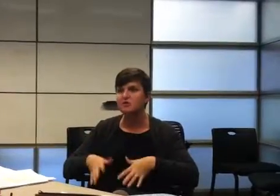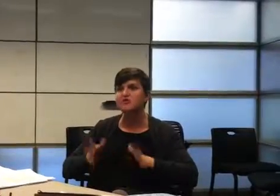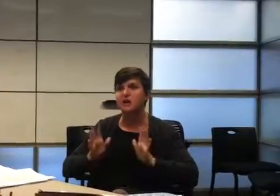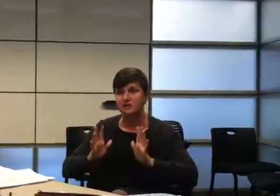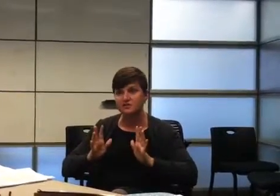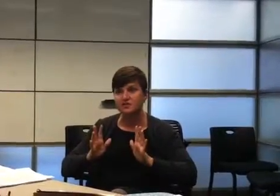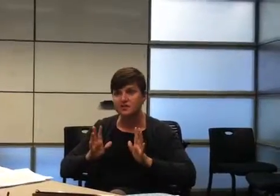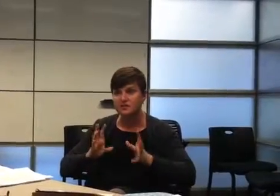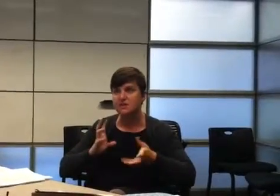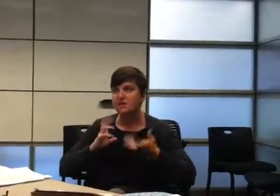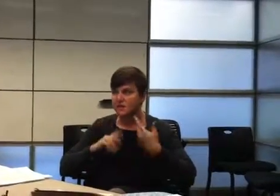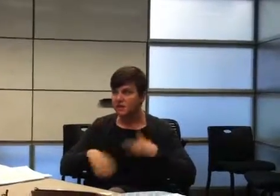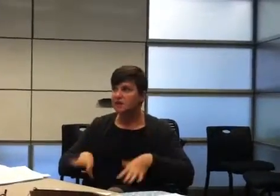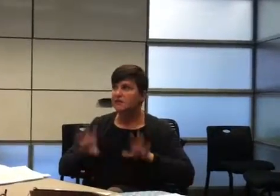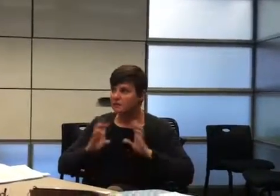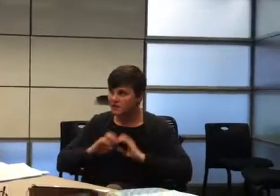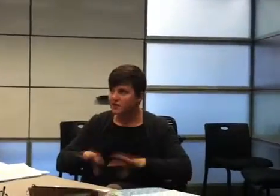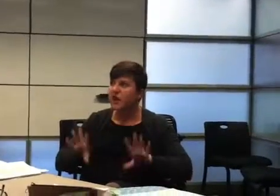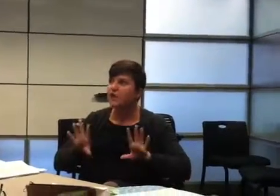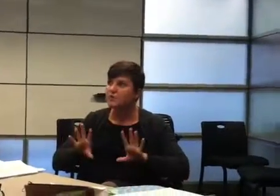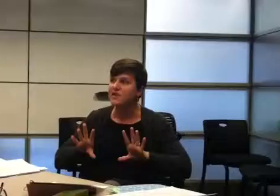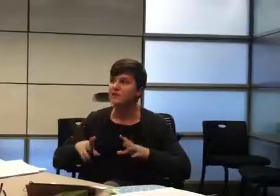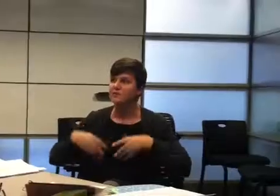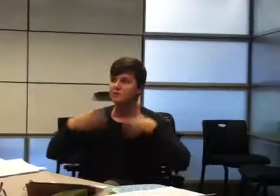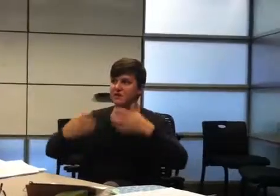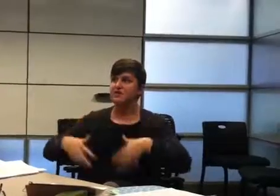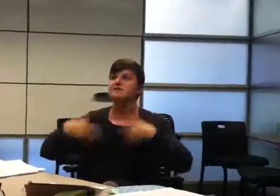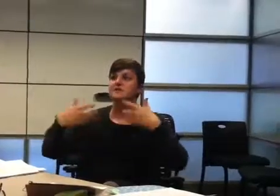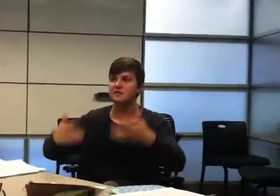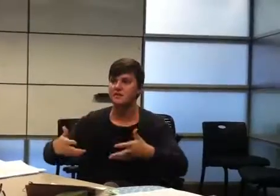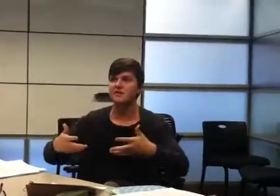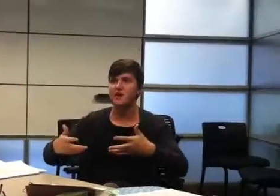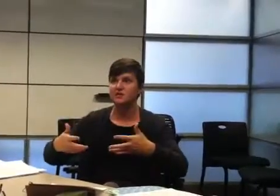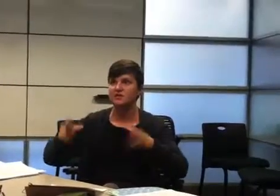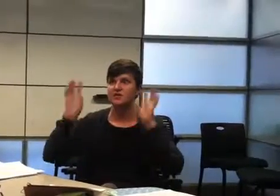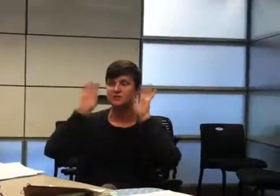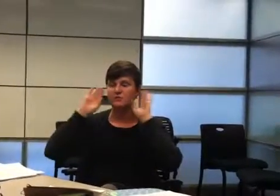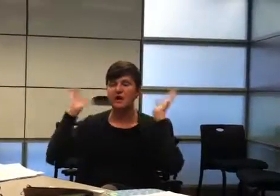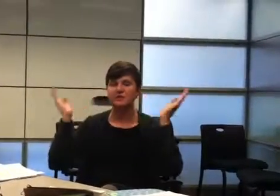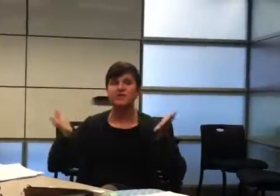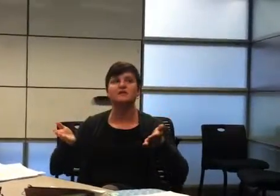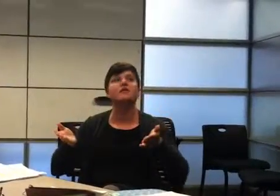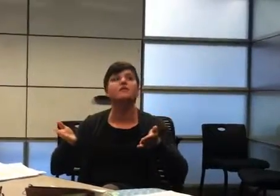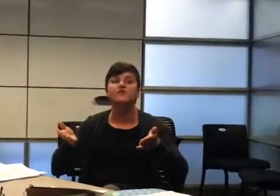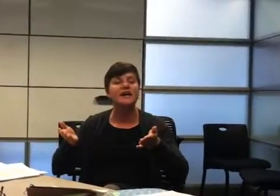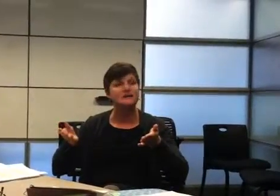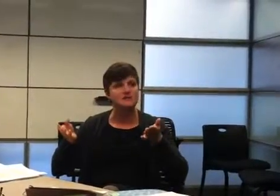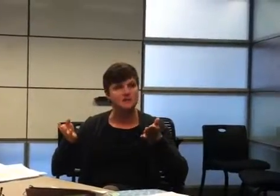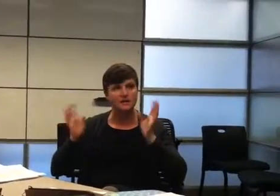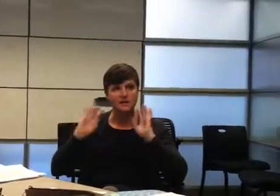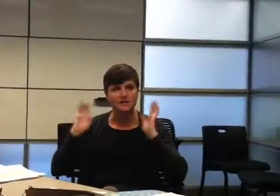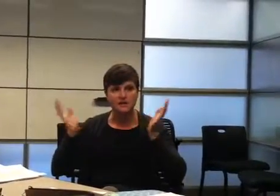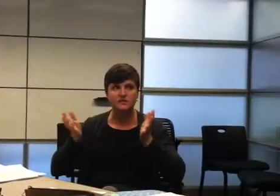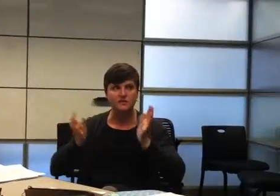build confidence and kind of help them begin to think about something from outside their own lens, getting outside of